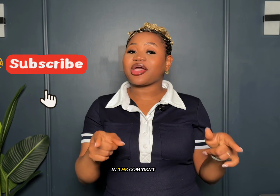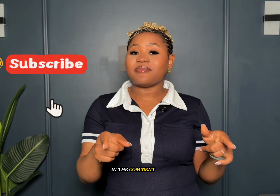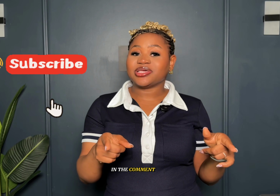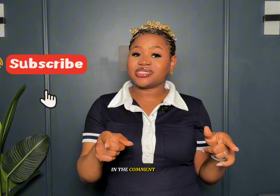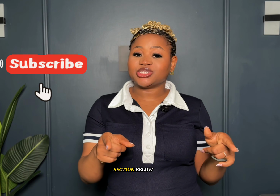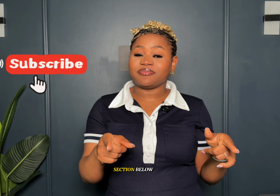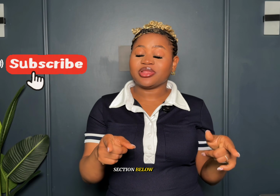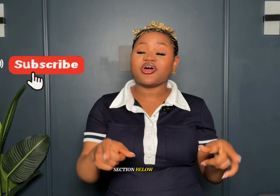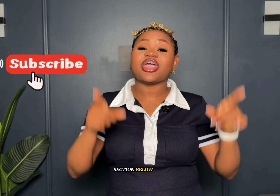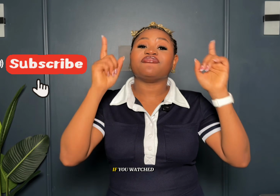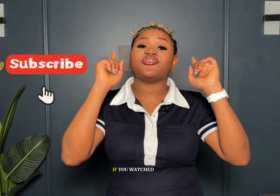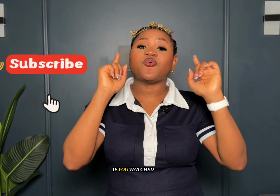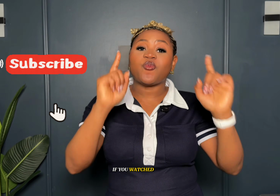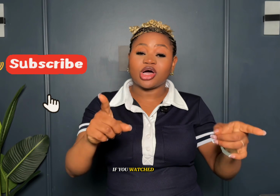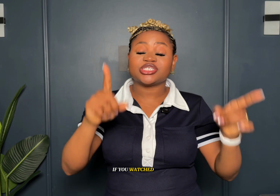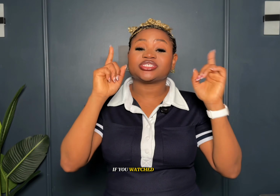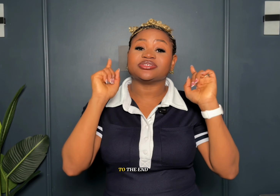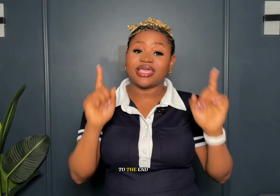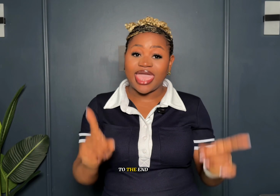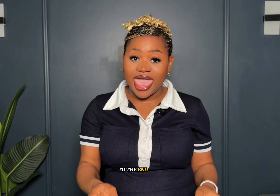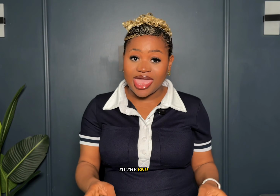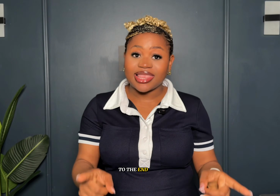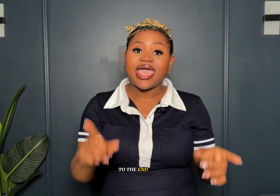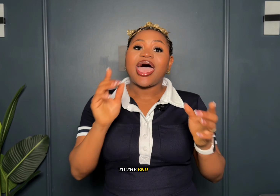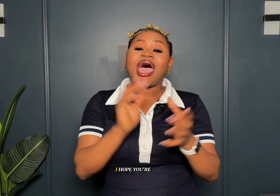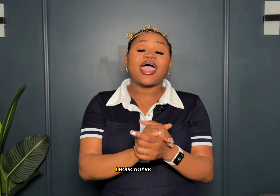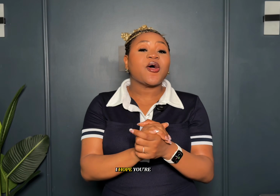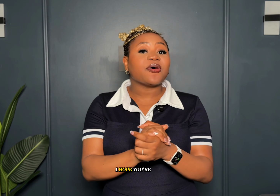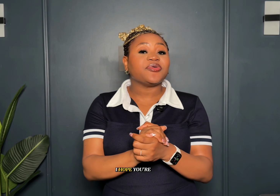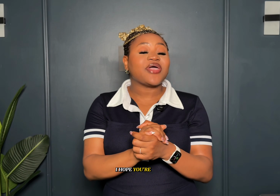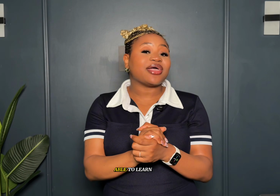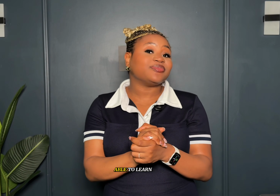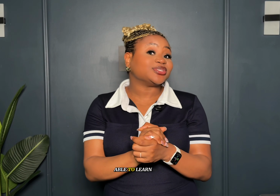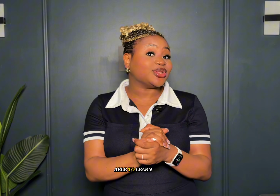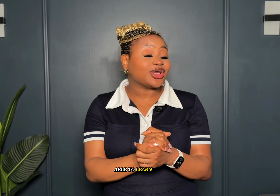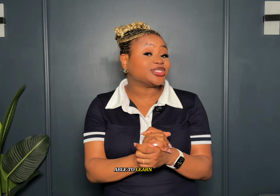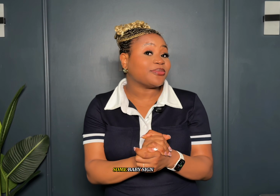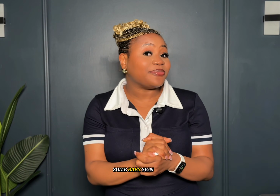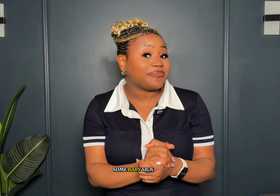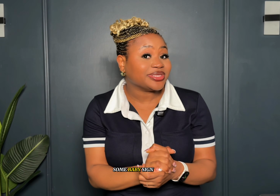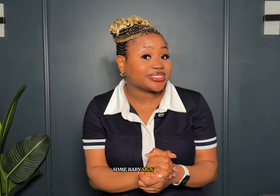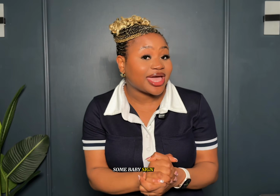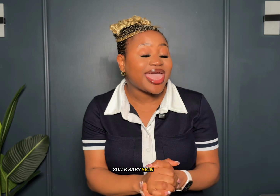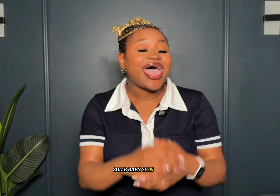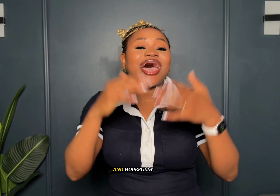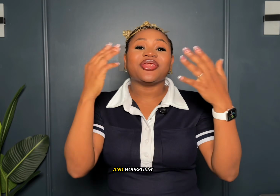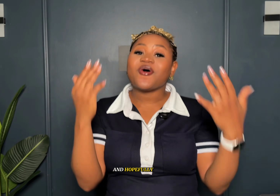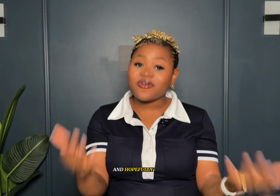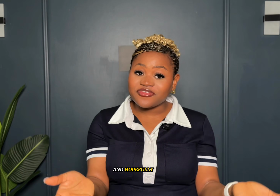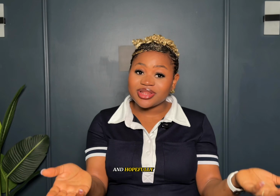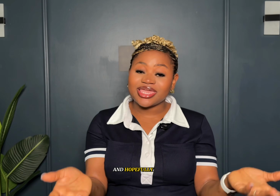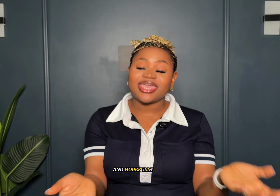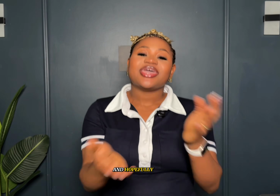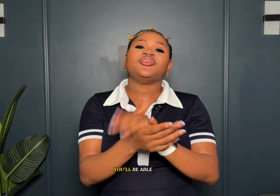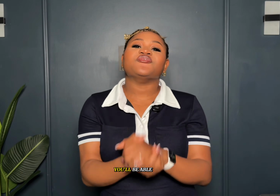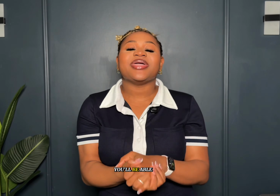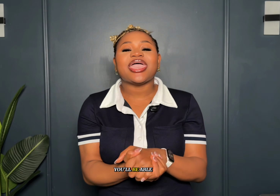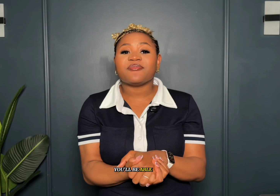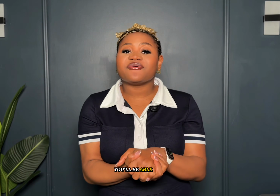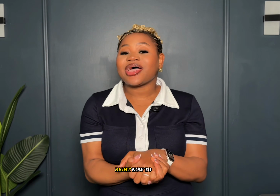comment section below if you watched to the end. I hope you're able to learn some baby sign, and hopefully you'll be able right